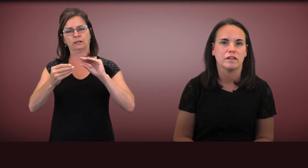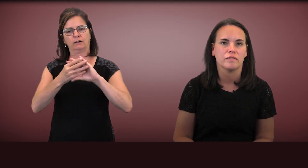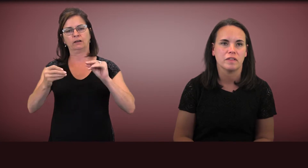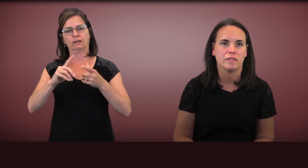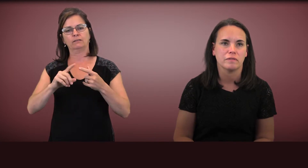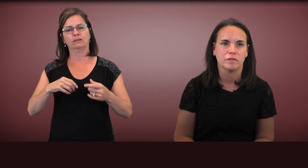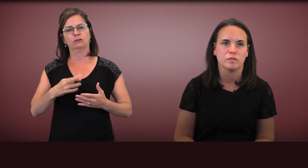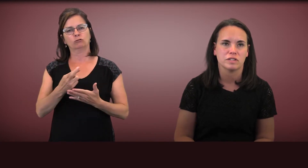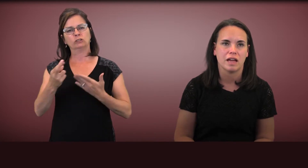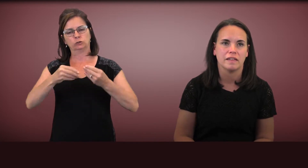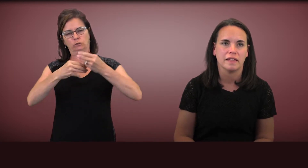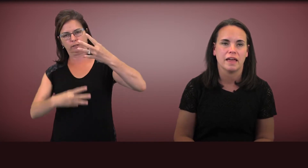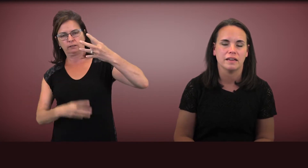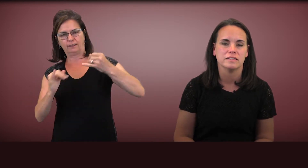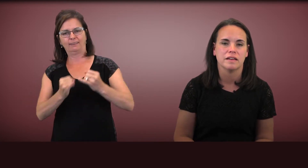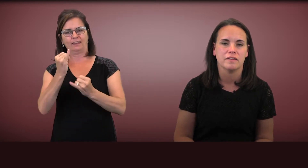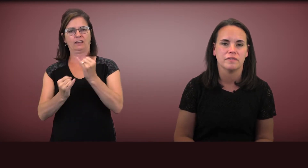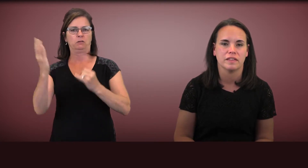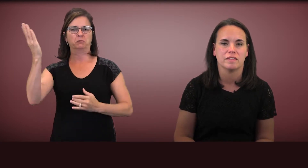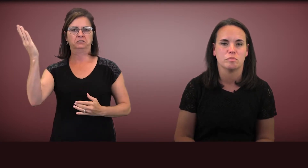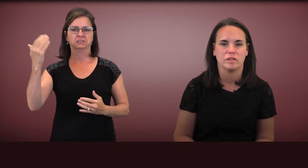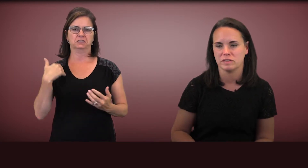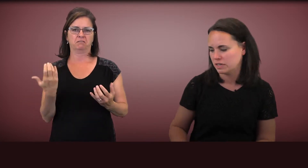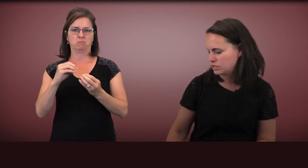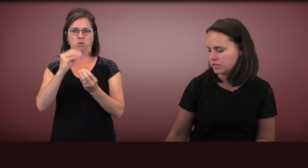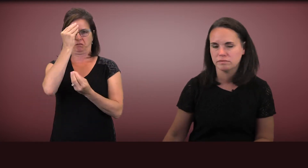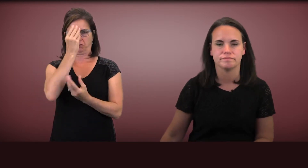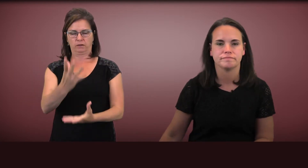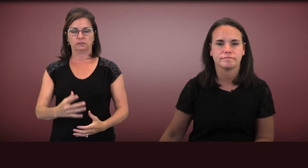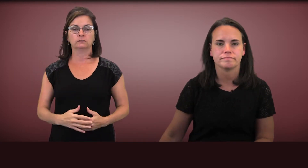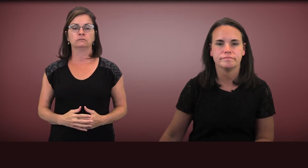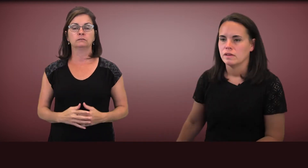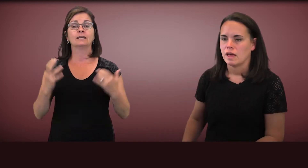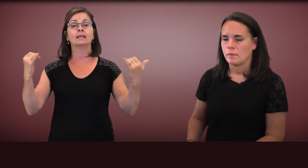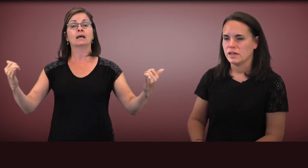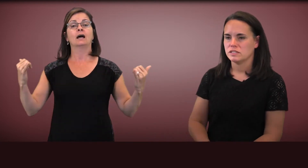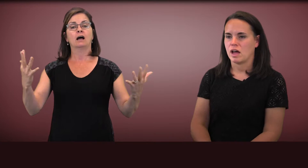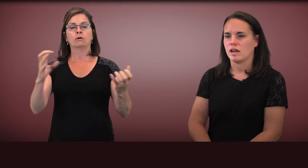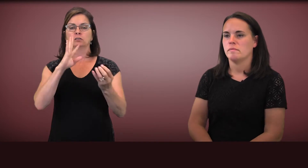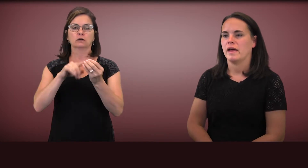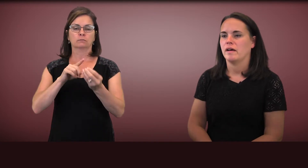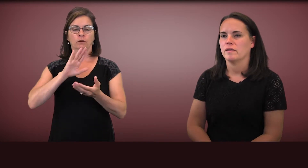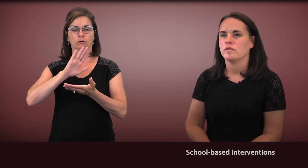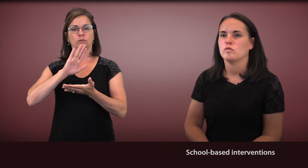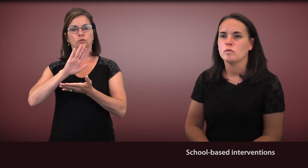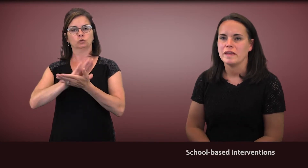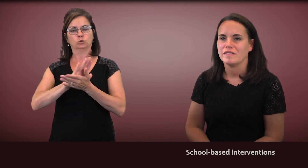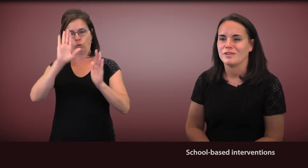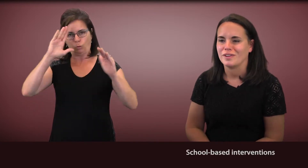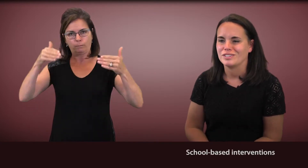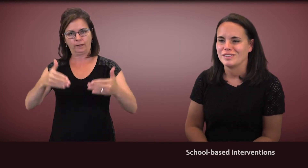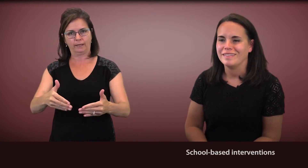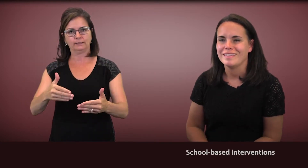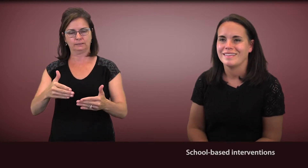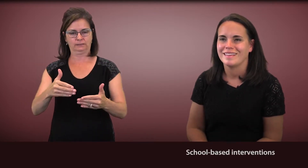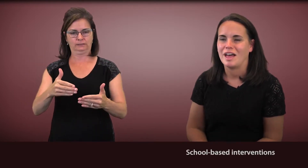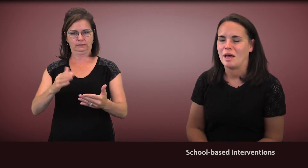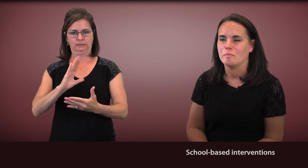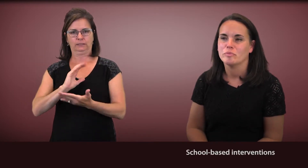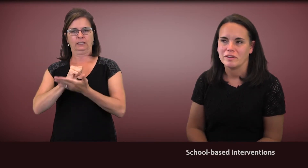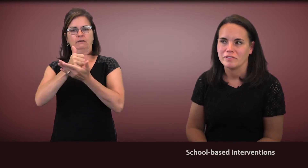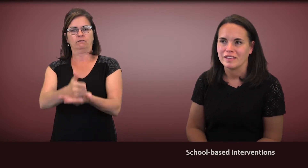about social narratives in the resource guide at the end of this presentation. I want to talk about school-based